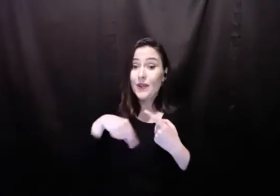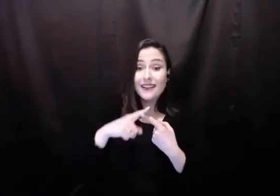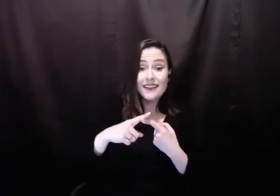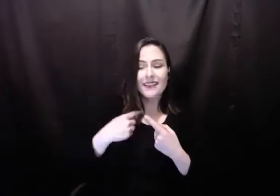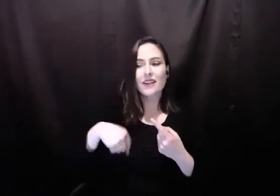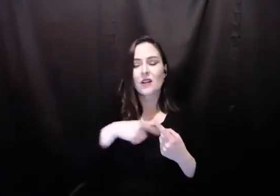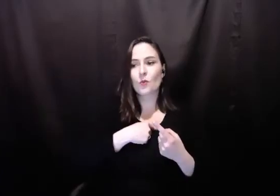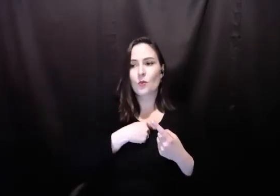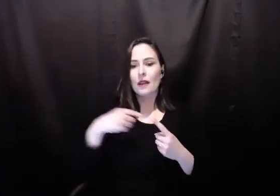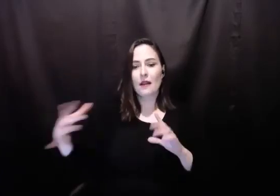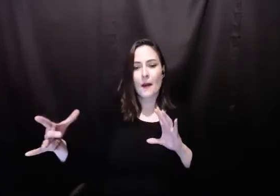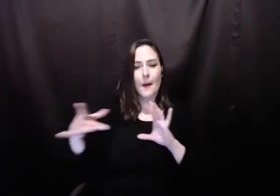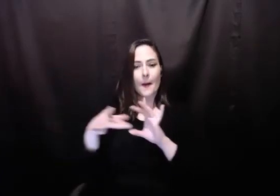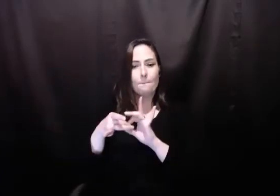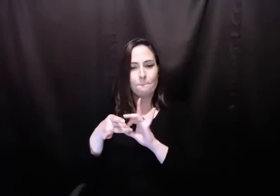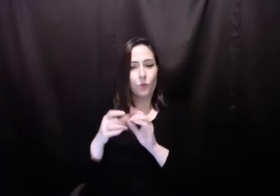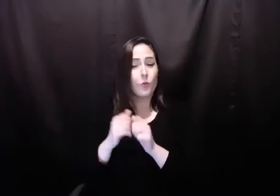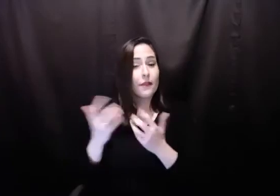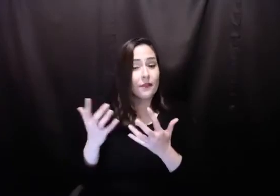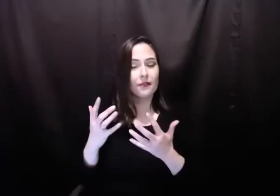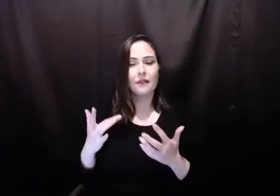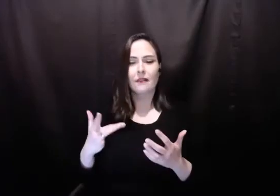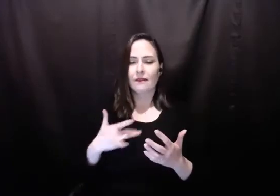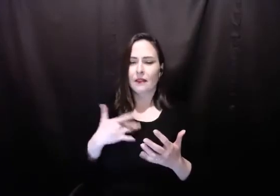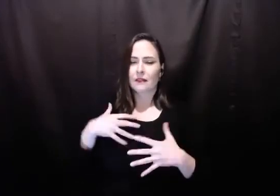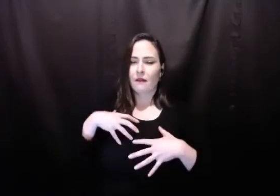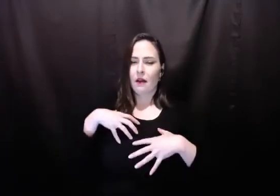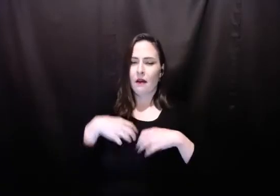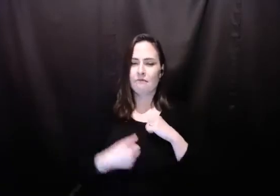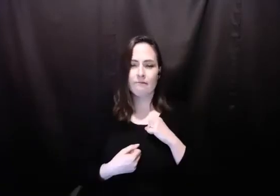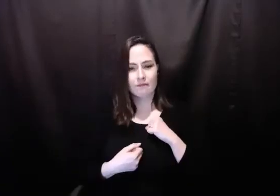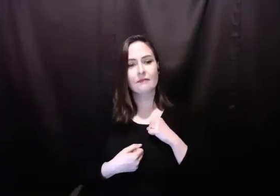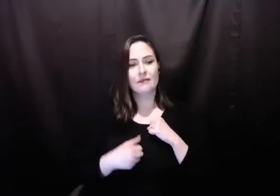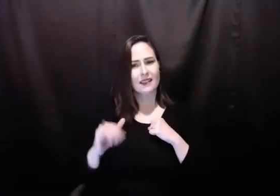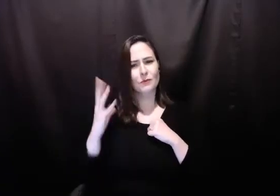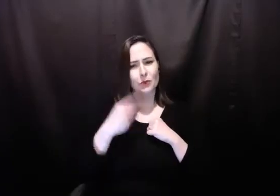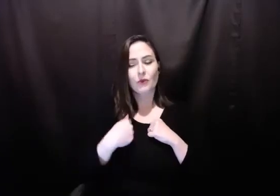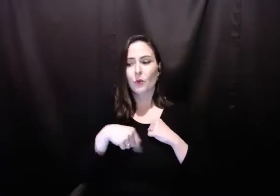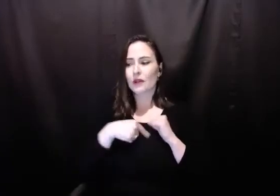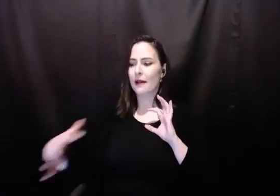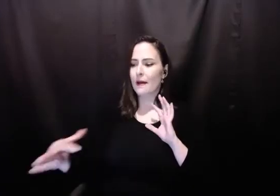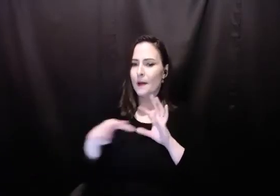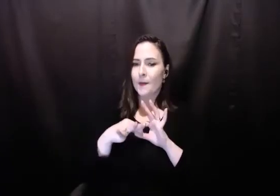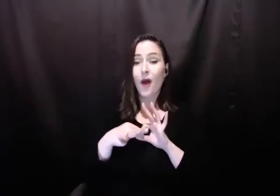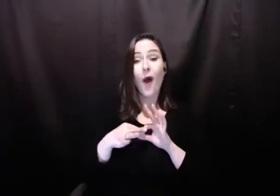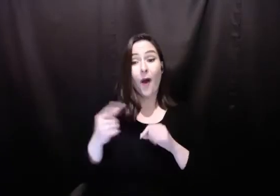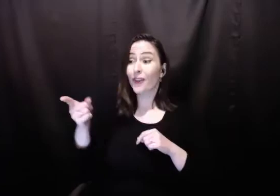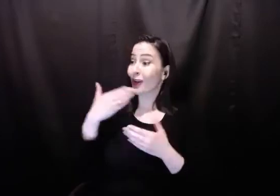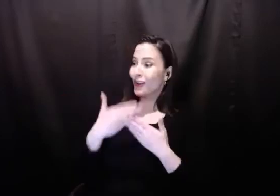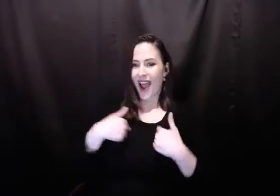with how good we're doing and how great we are. No. When we show up just as we are, when we